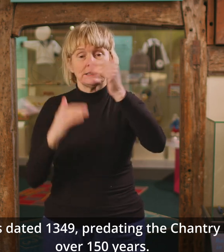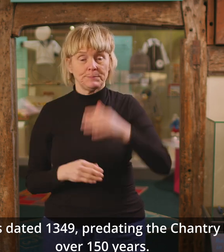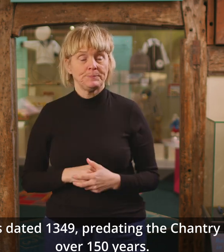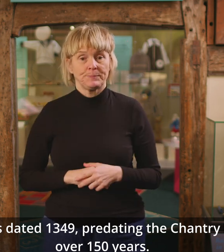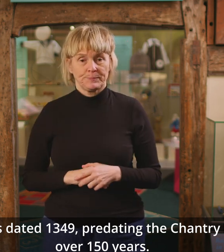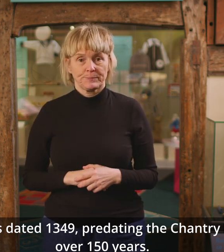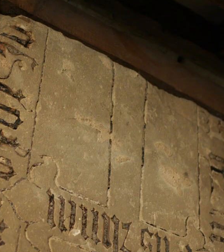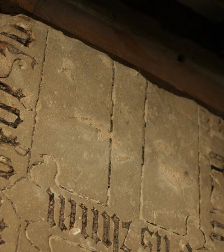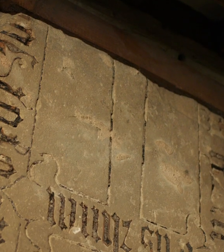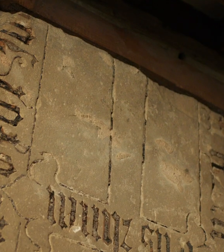years.